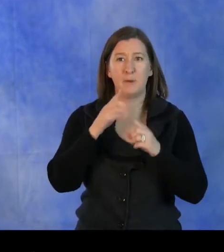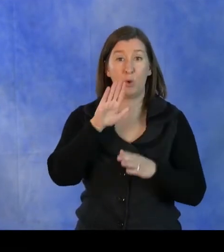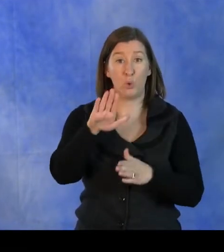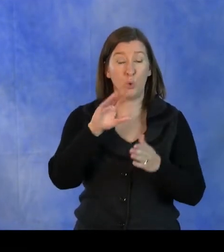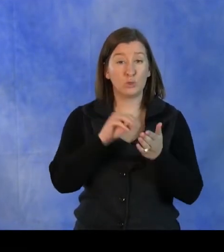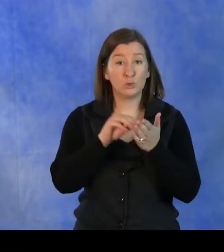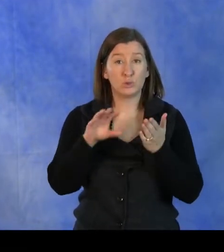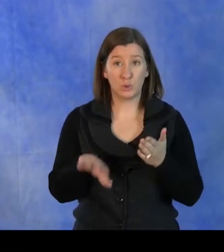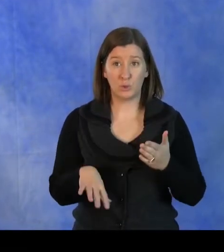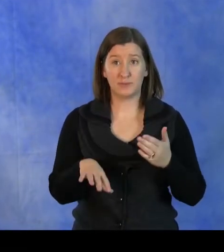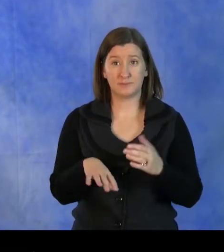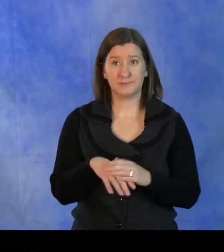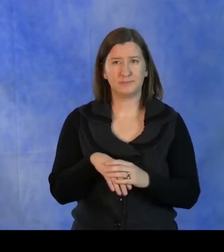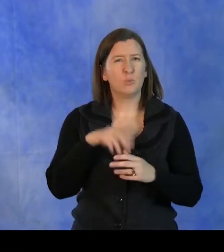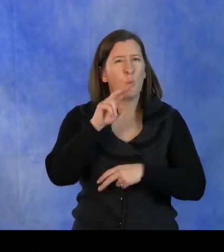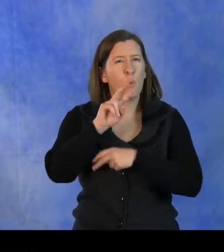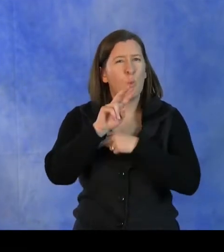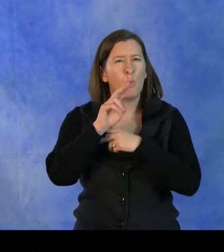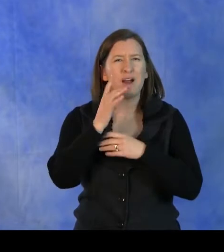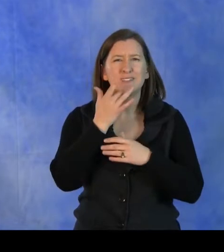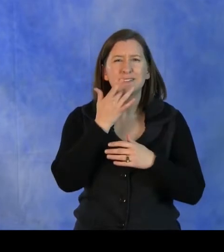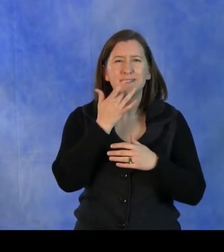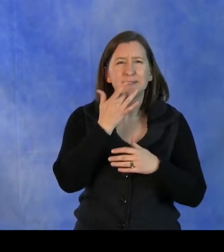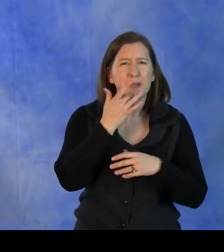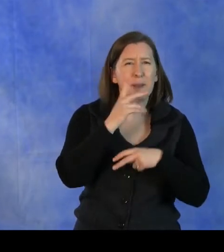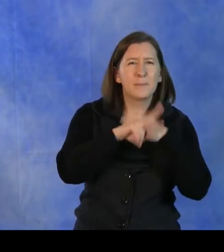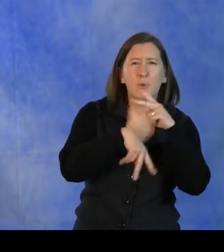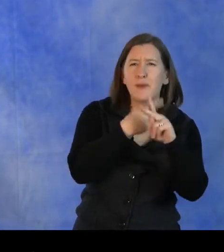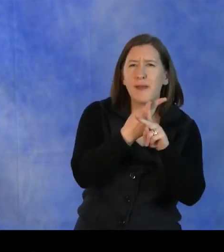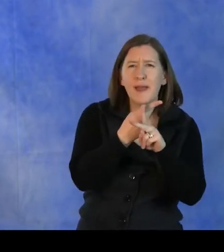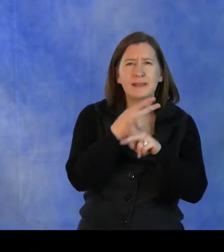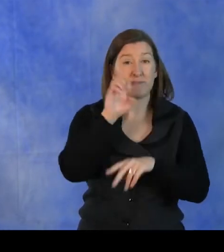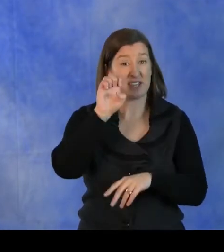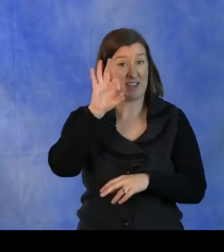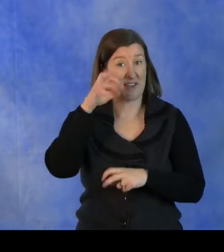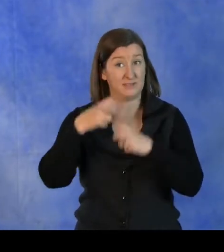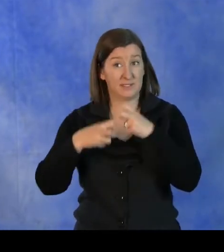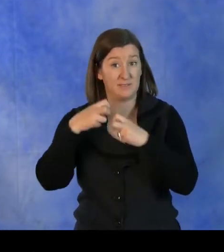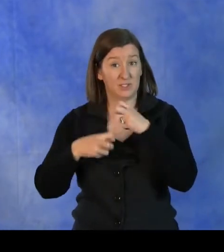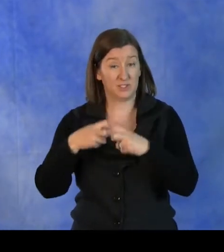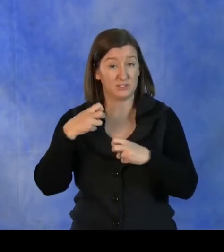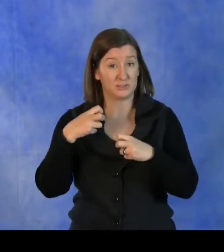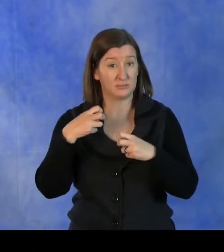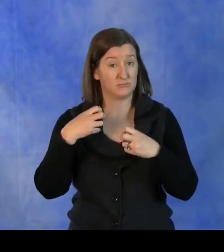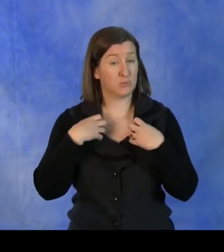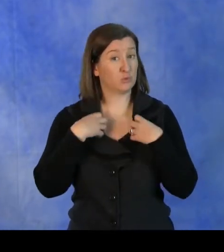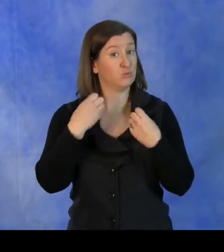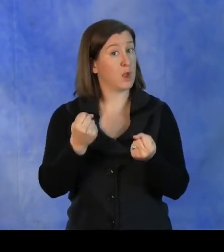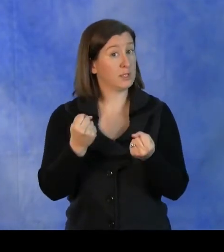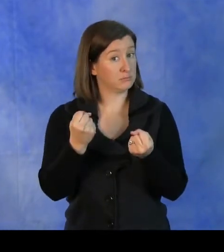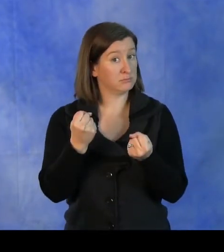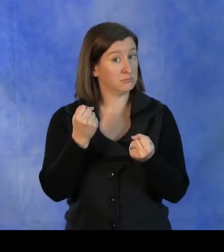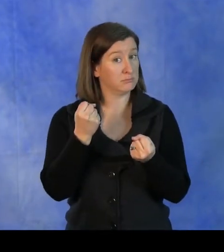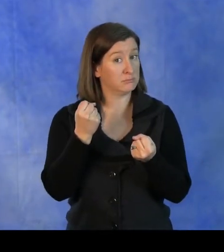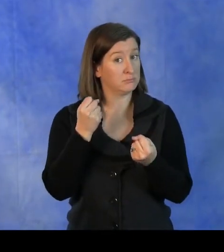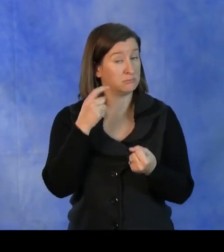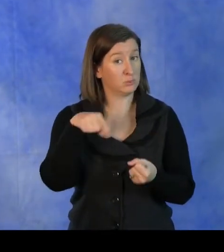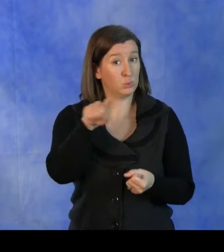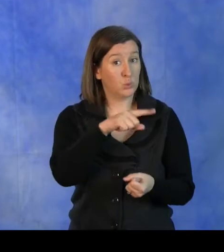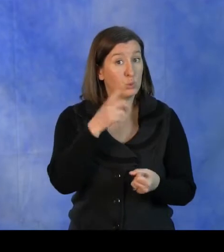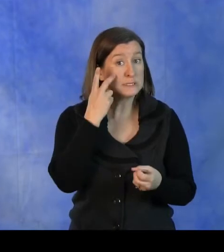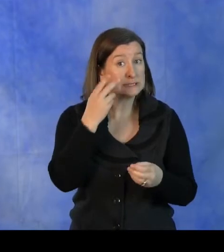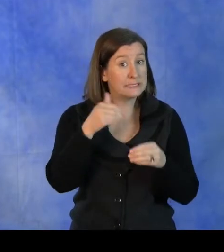If you think about your students, What type of EF